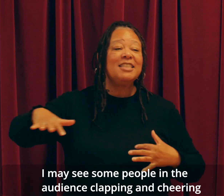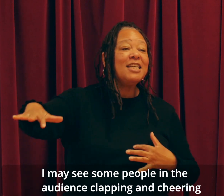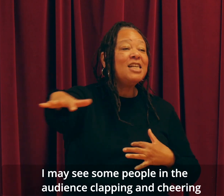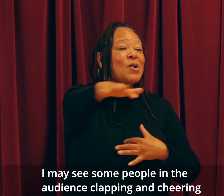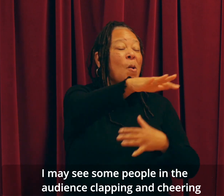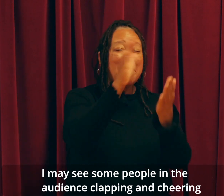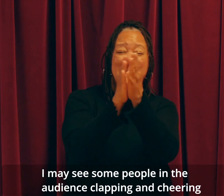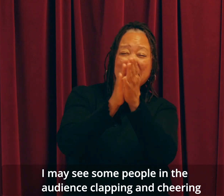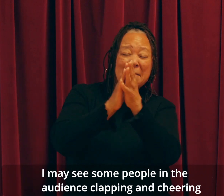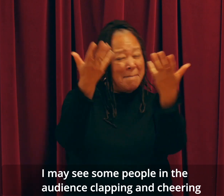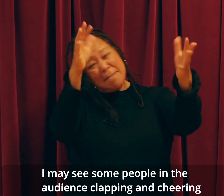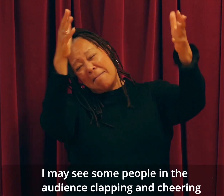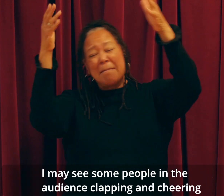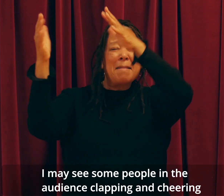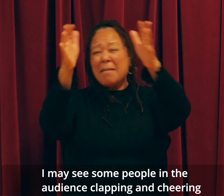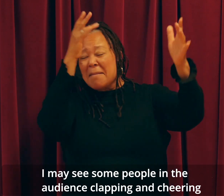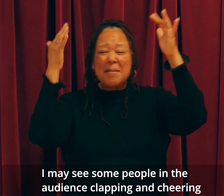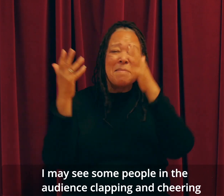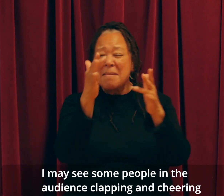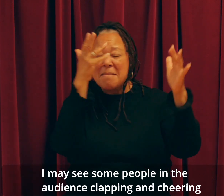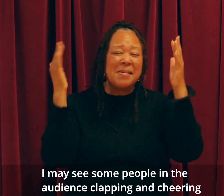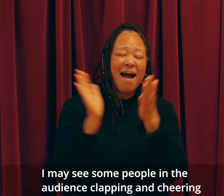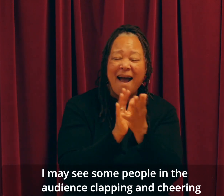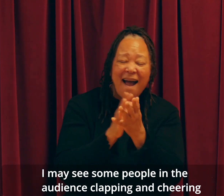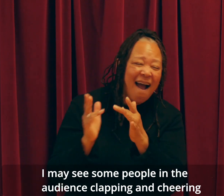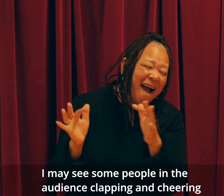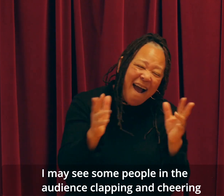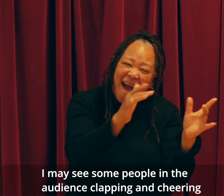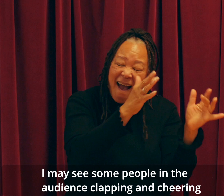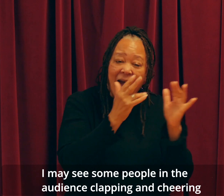I may see some people in the audience clapping and cheering.